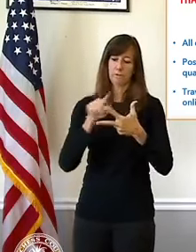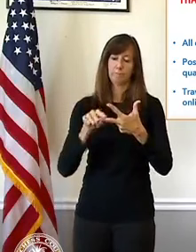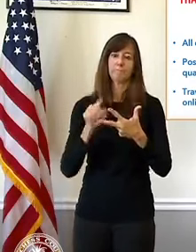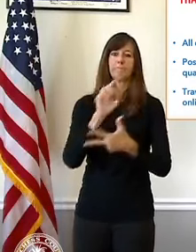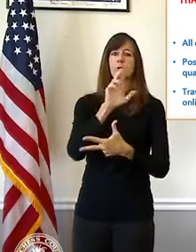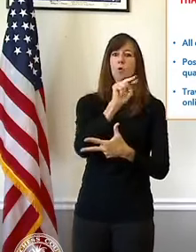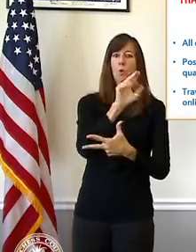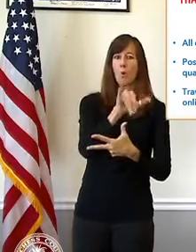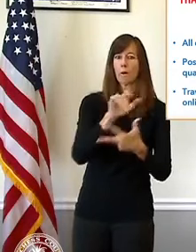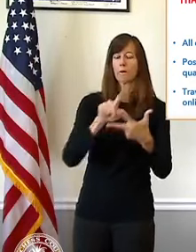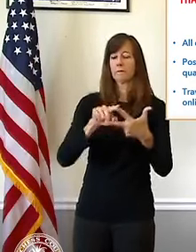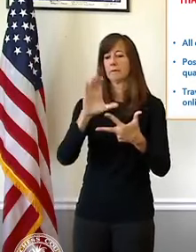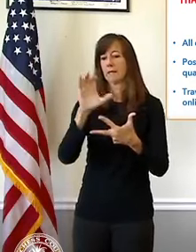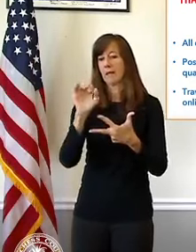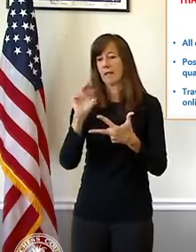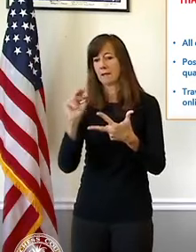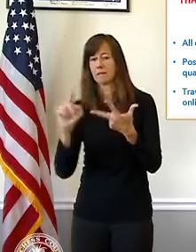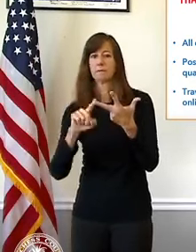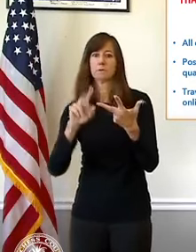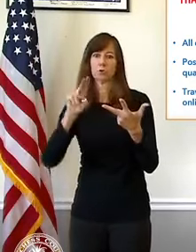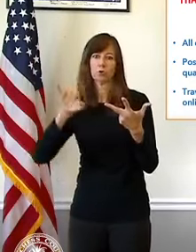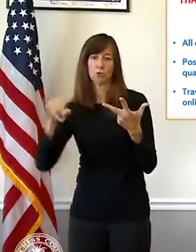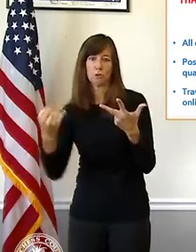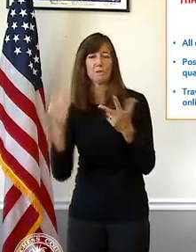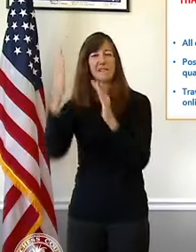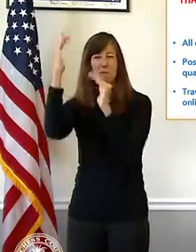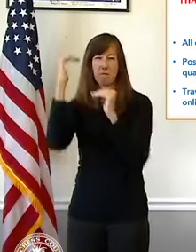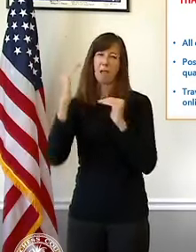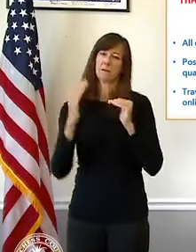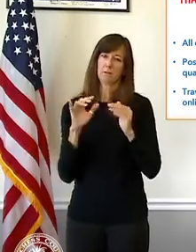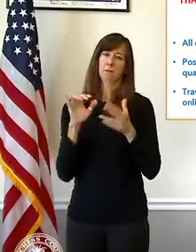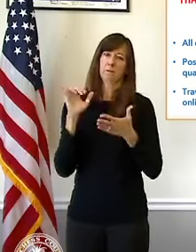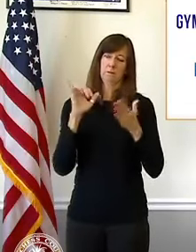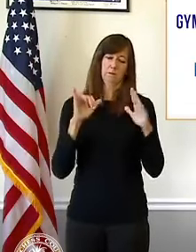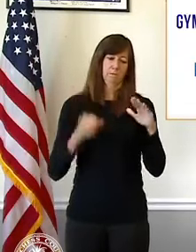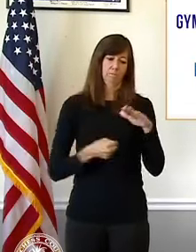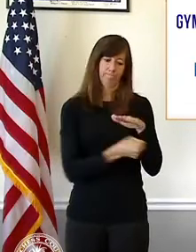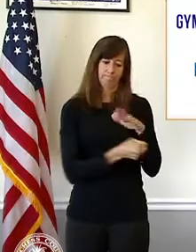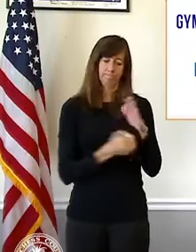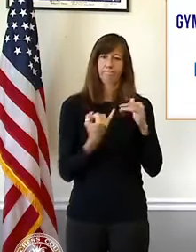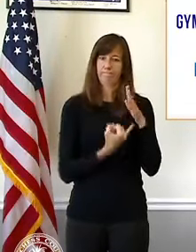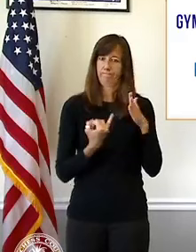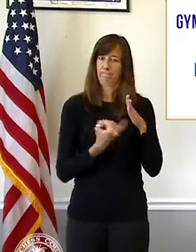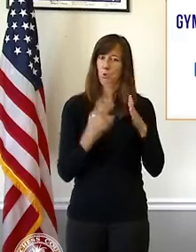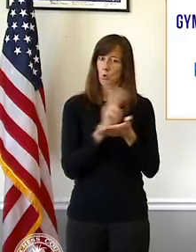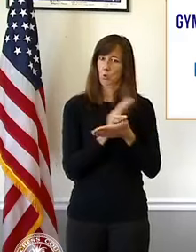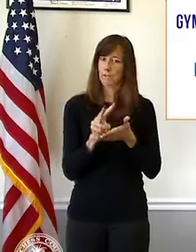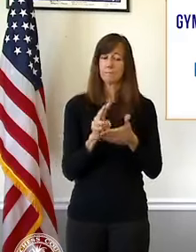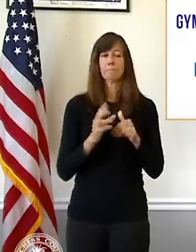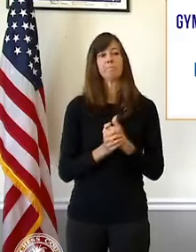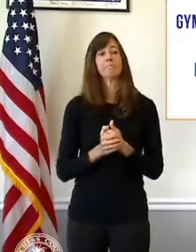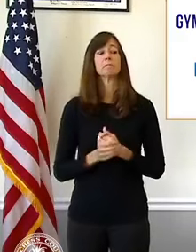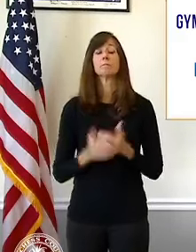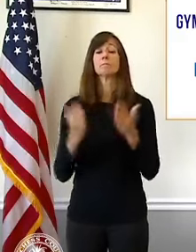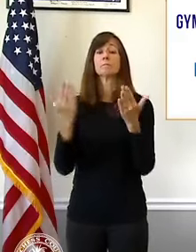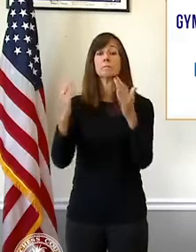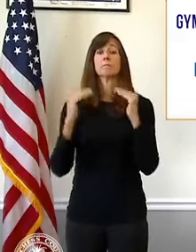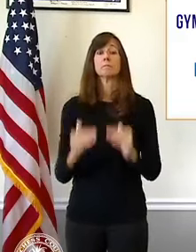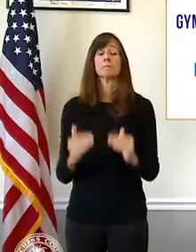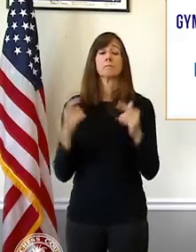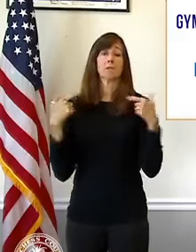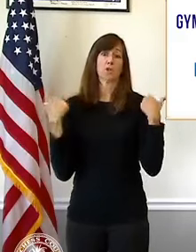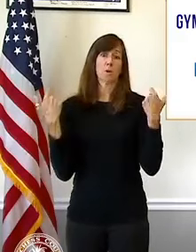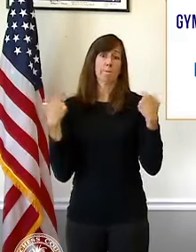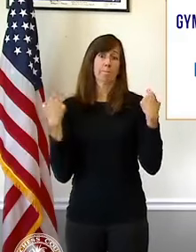So we announced last week that gyms were now permitted to open. The state has relieved some